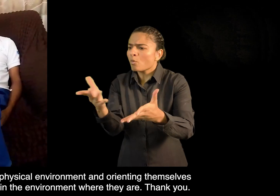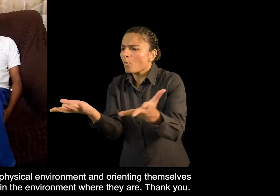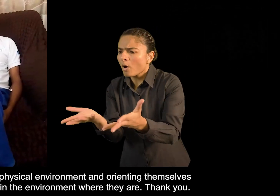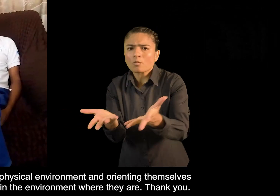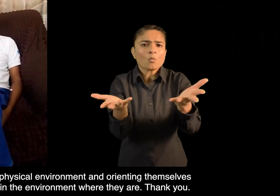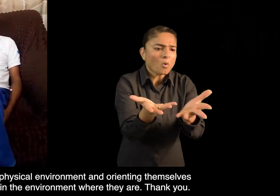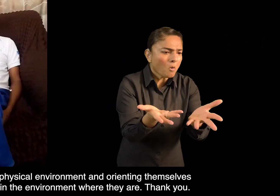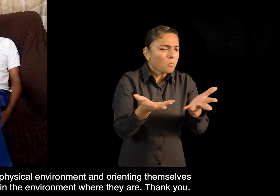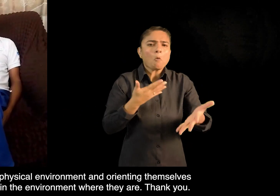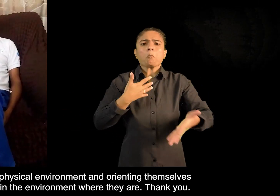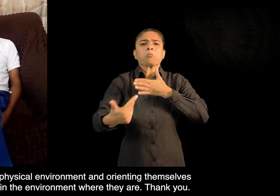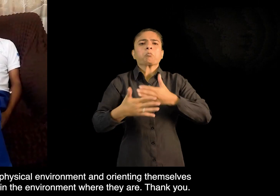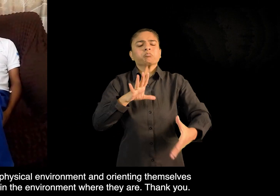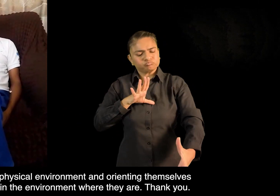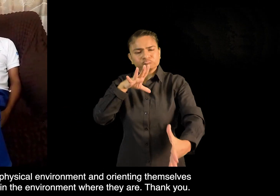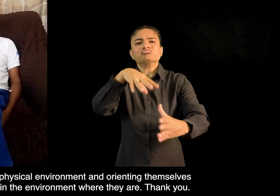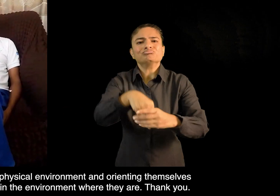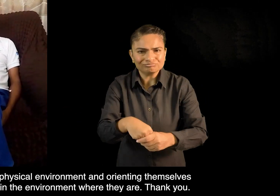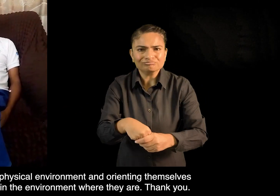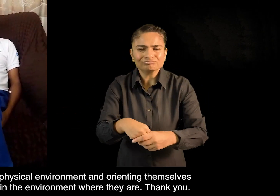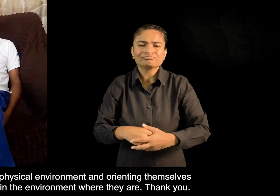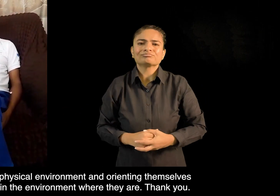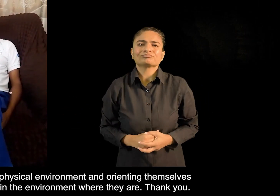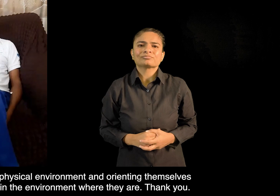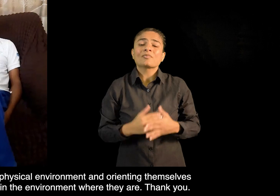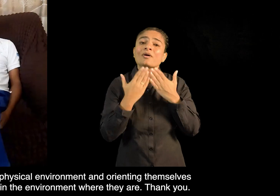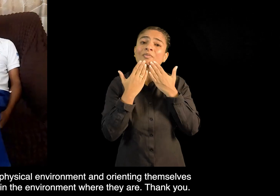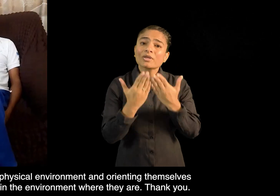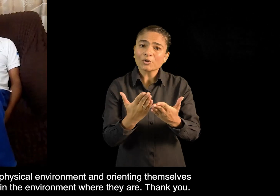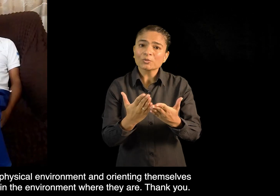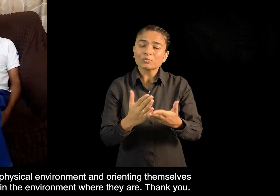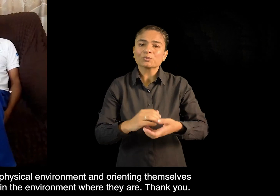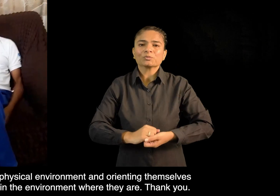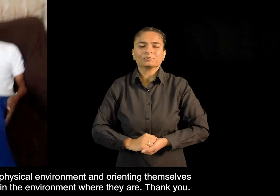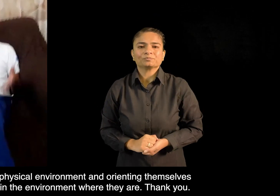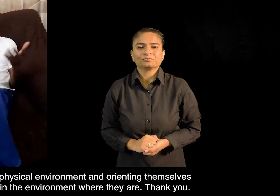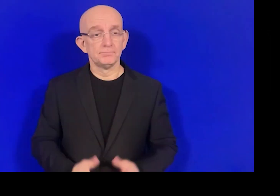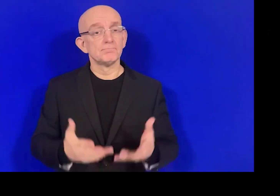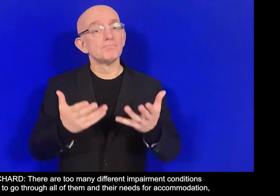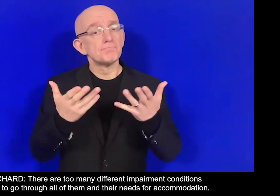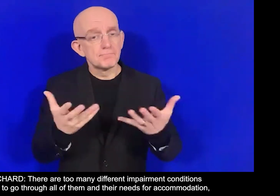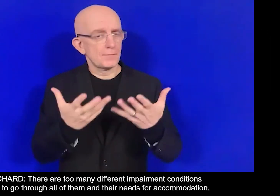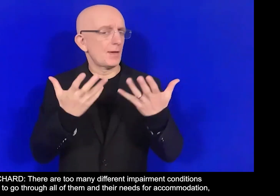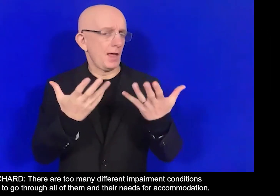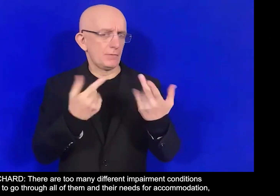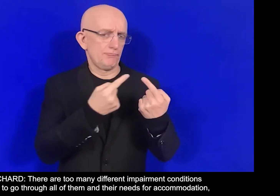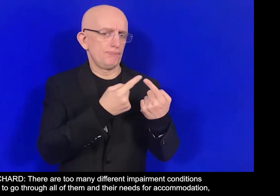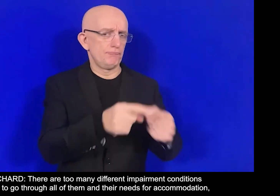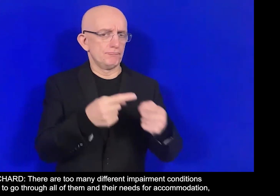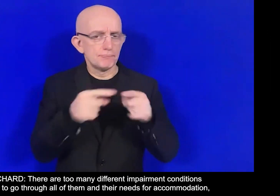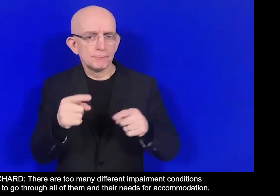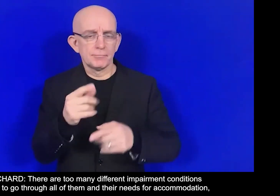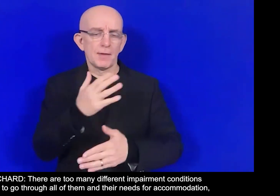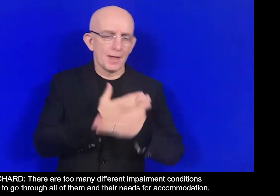themselves in the environment where they are. Thank you. There are too many